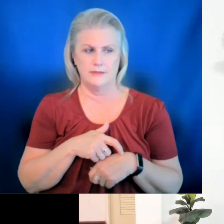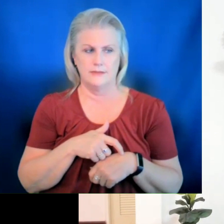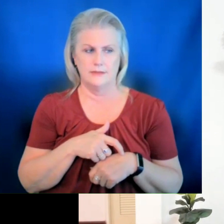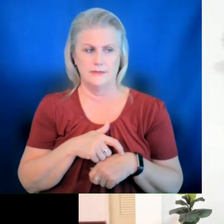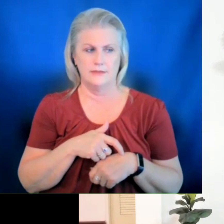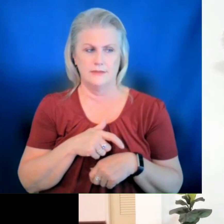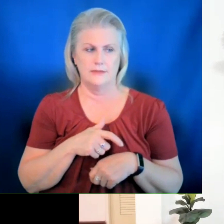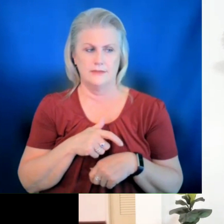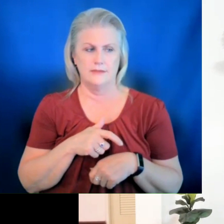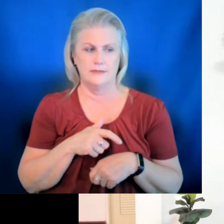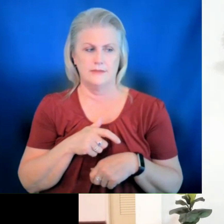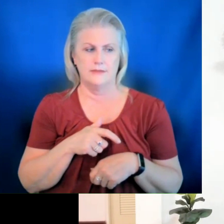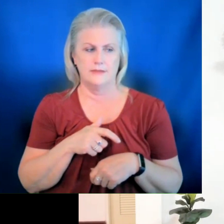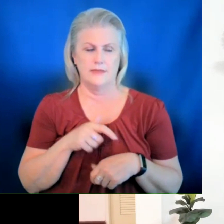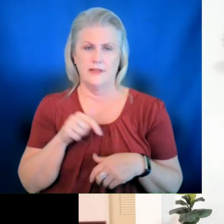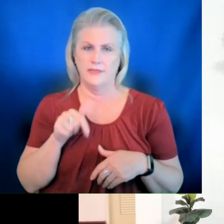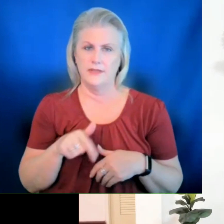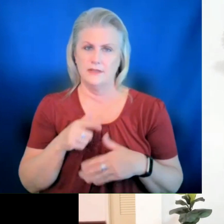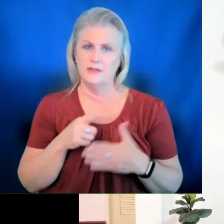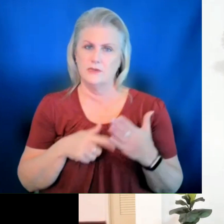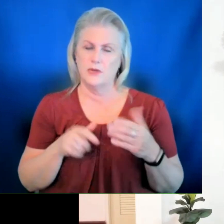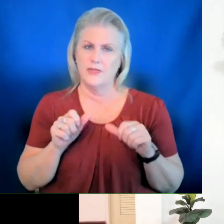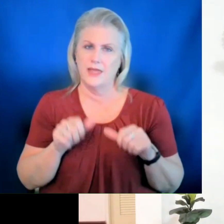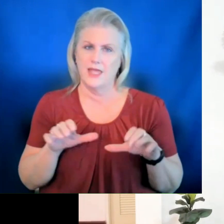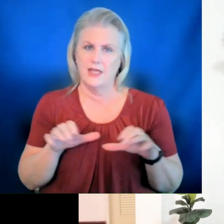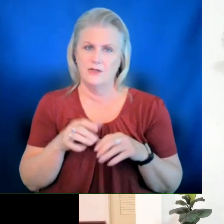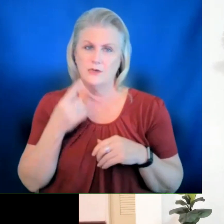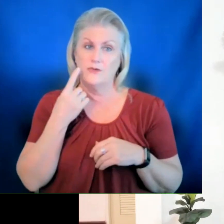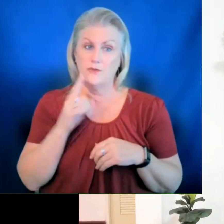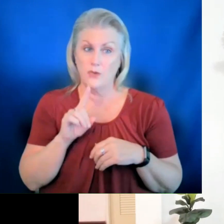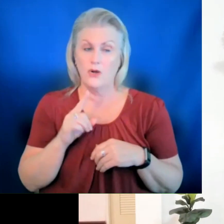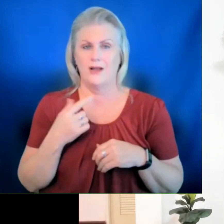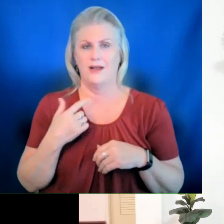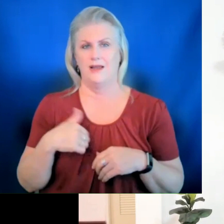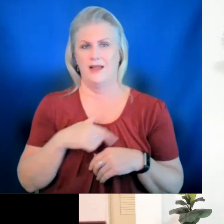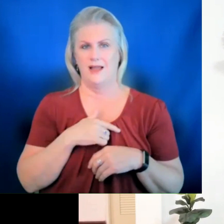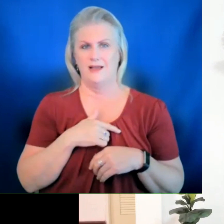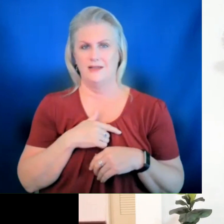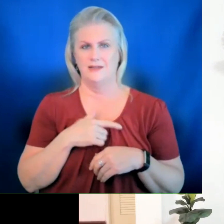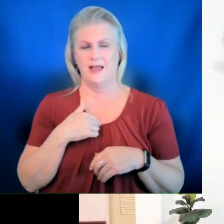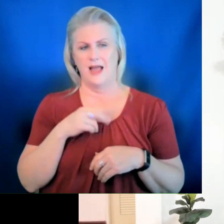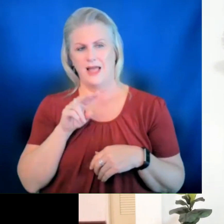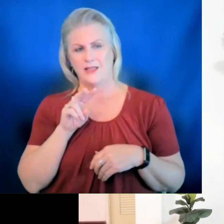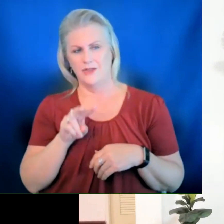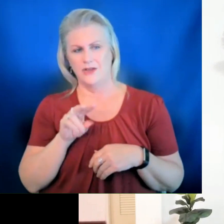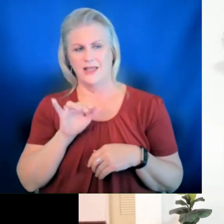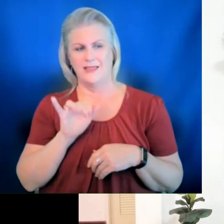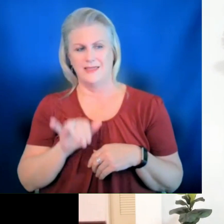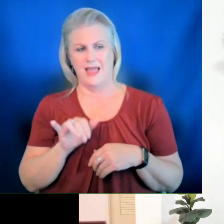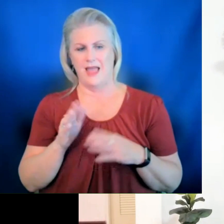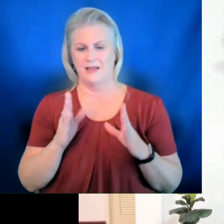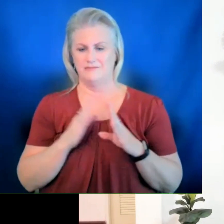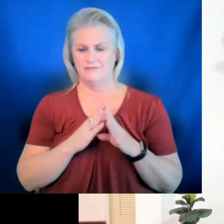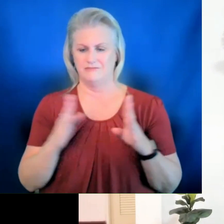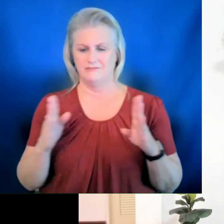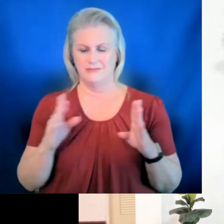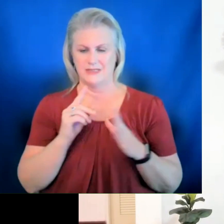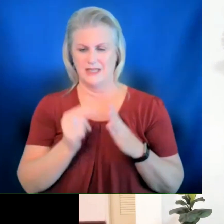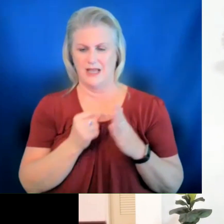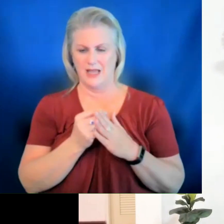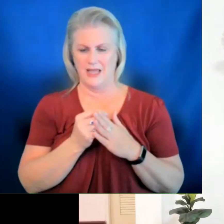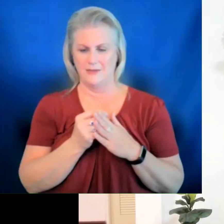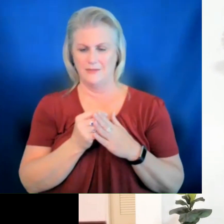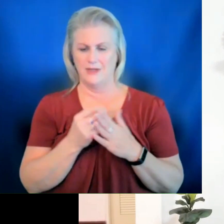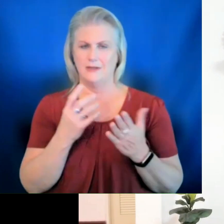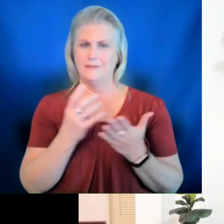challenging times can do in our life. I look at them as a portal. I look at them